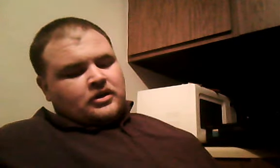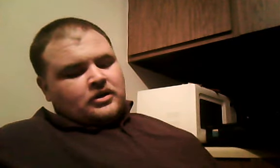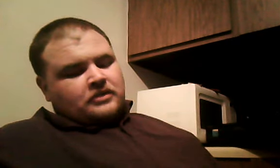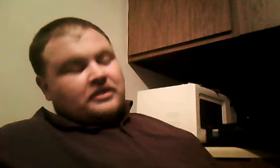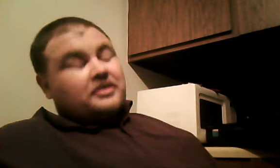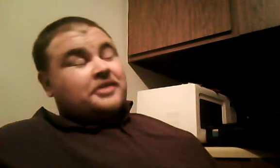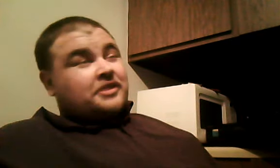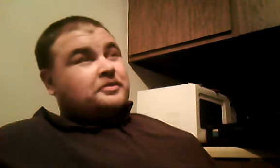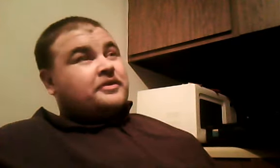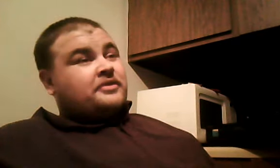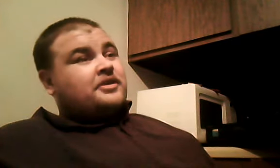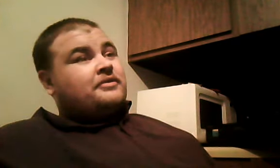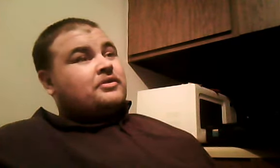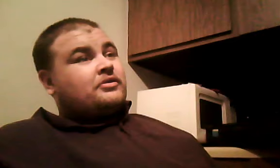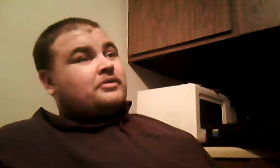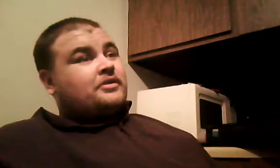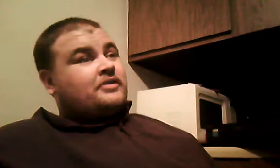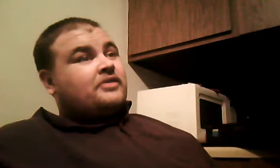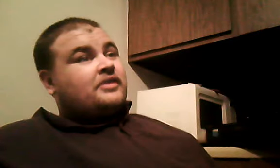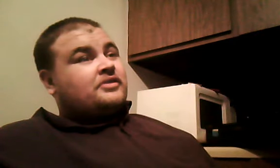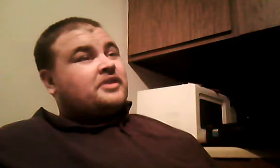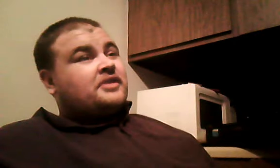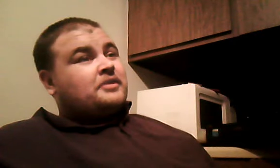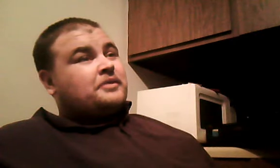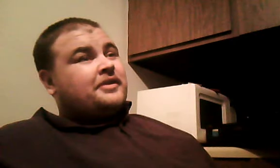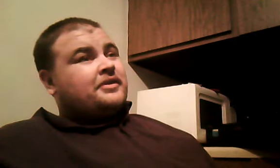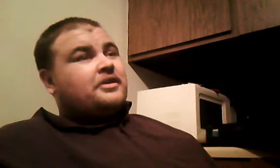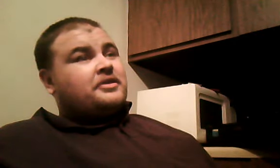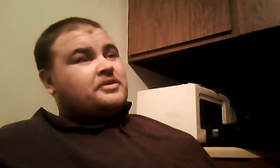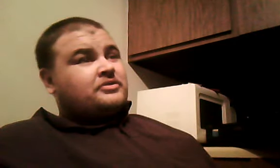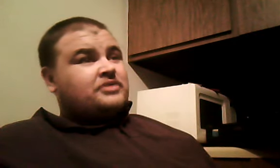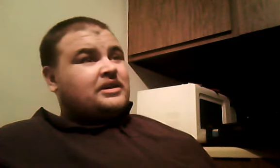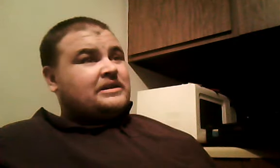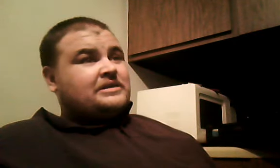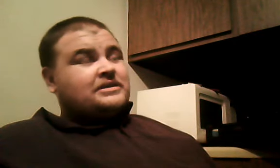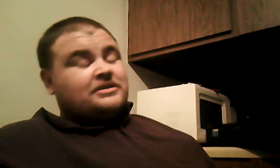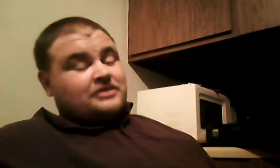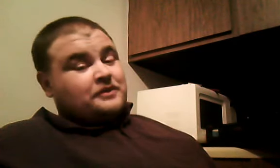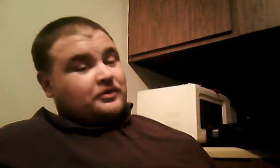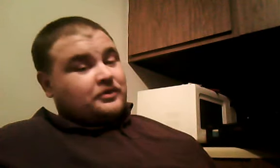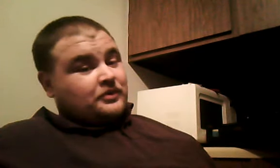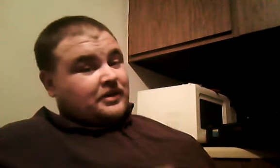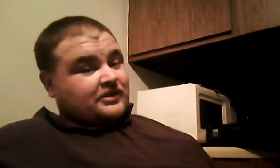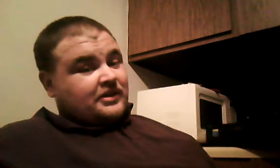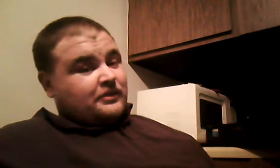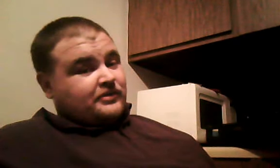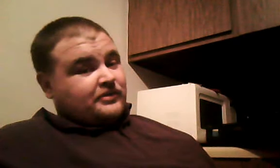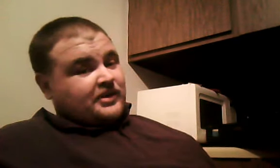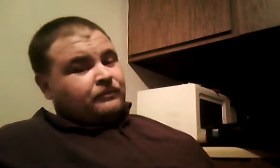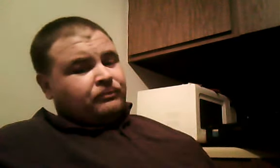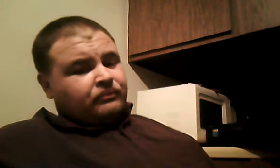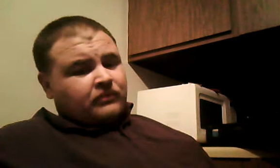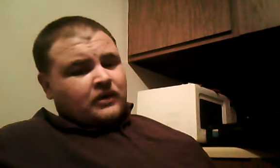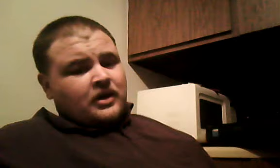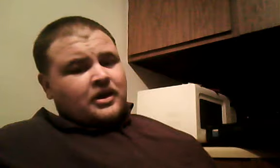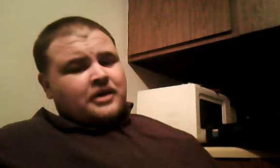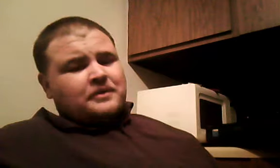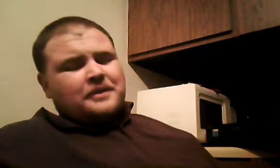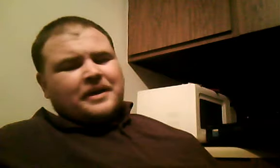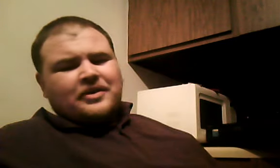Because I think the next pay-per has the anniversary of Destination X, I believe. I think it's in July. So I'd be sweet to watch. I can't wait for that. But I mean, I look